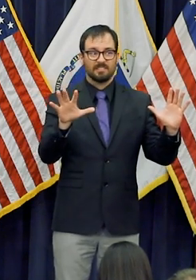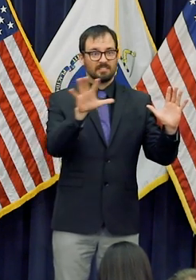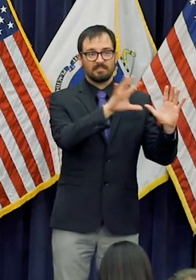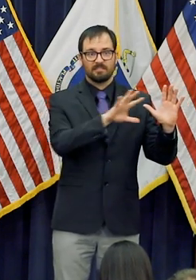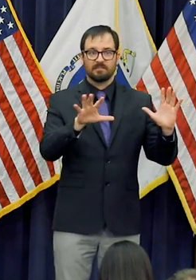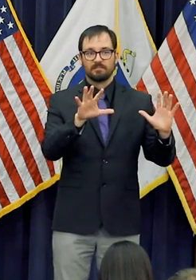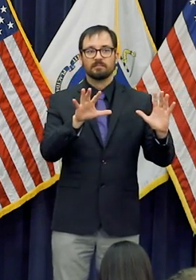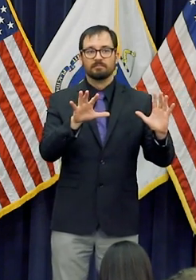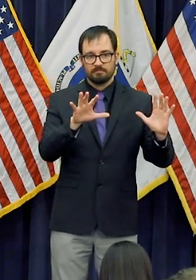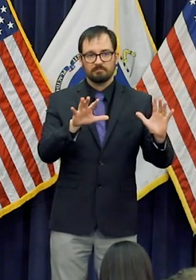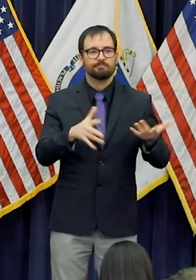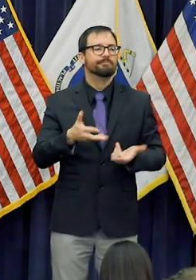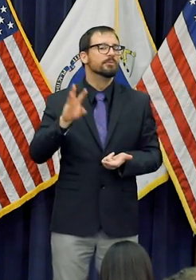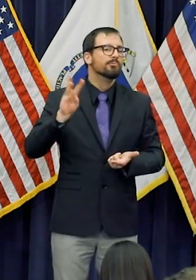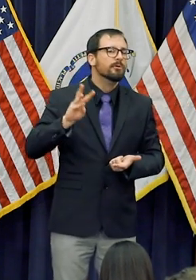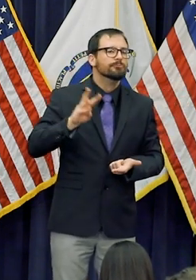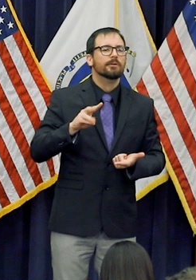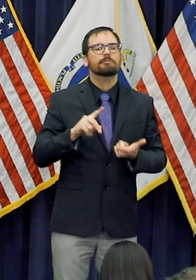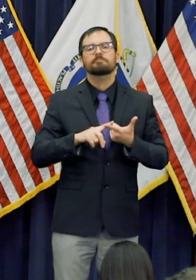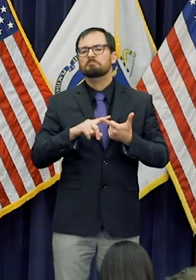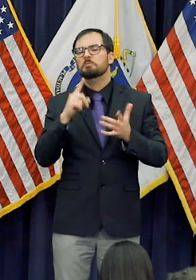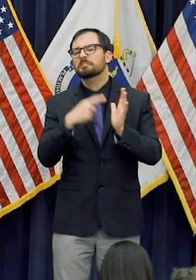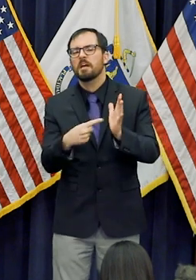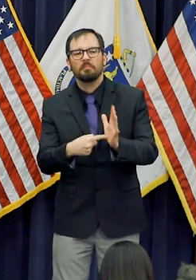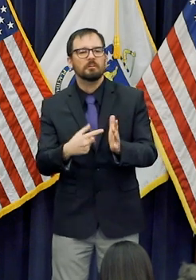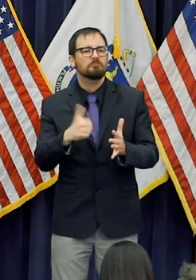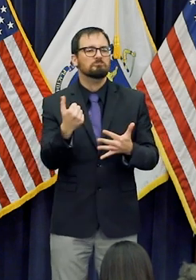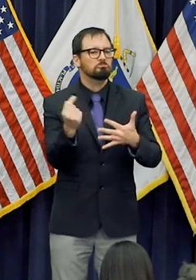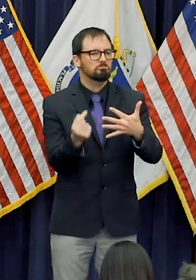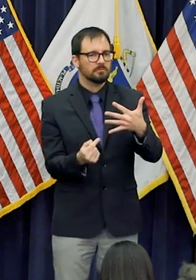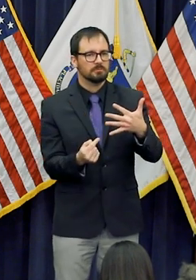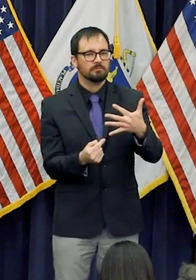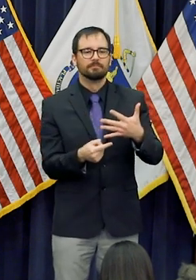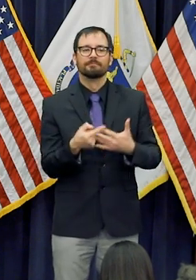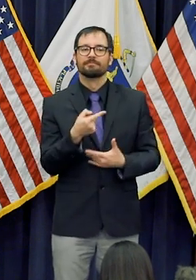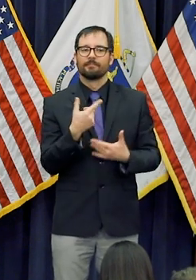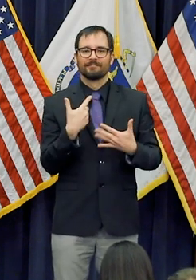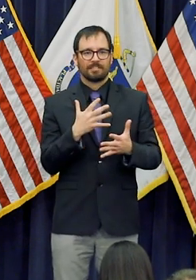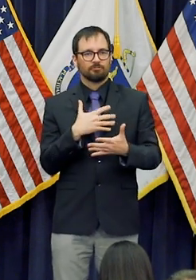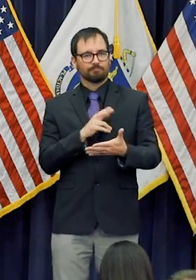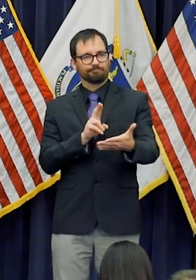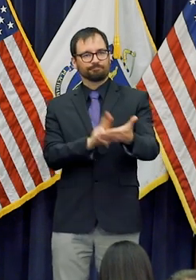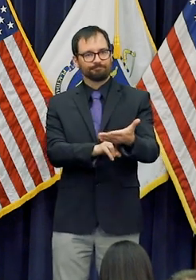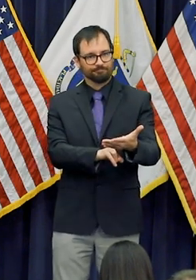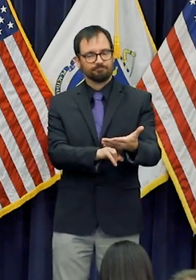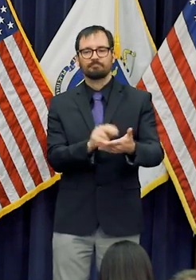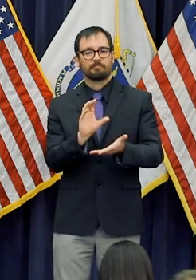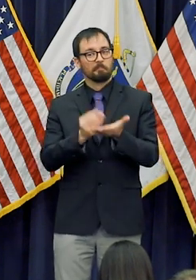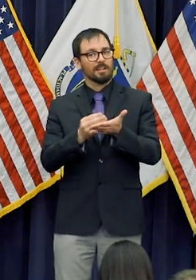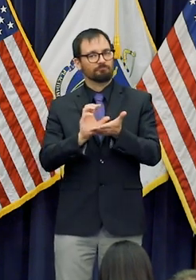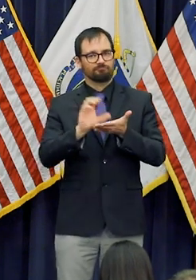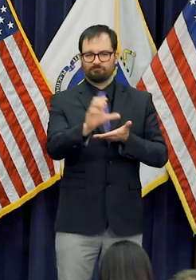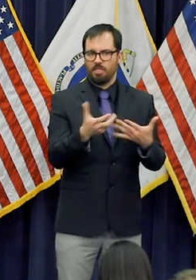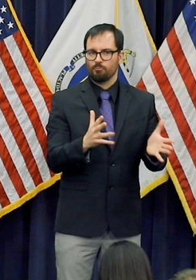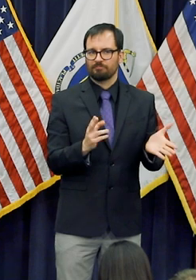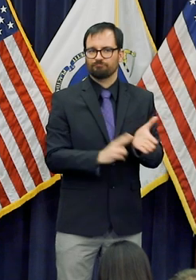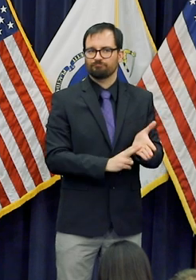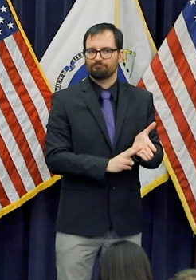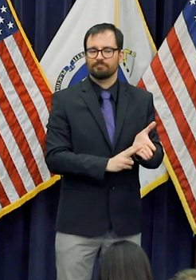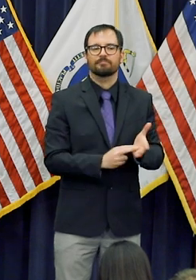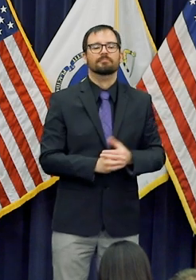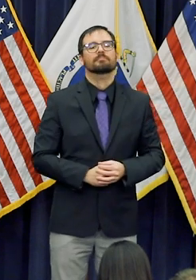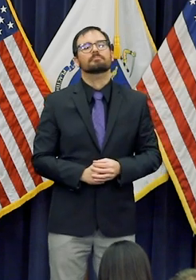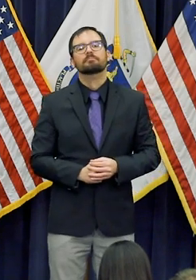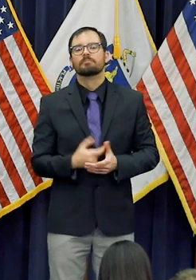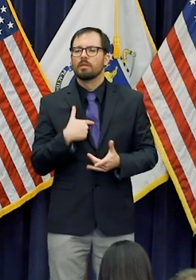County have had returned their signed contracts and funds have been released. As I reminded everybody, e-signatures is fine